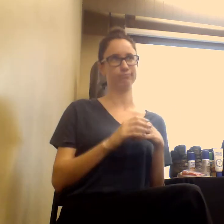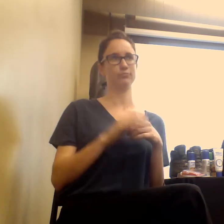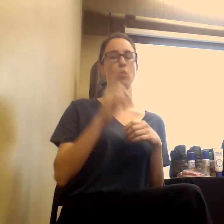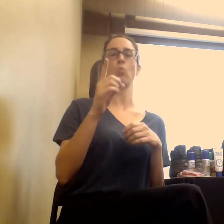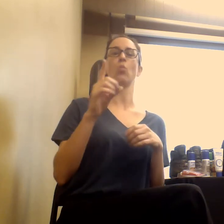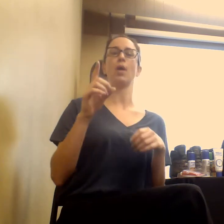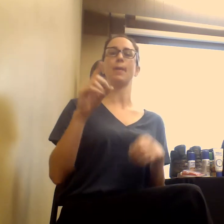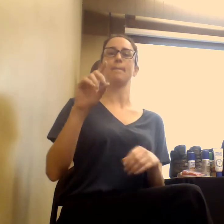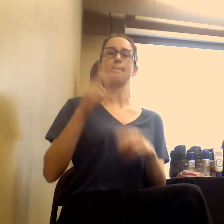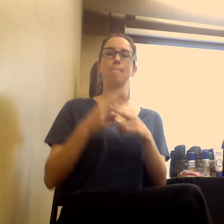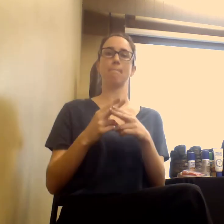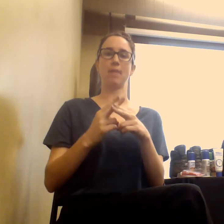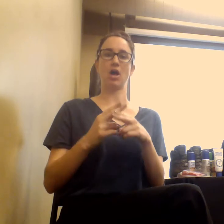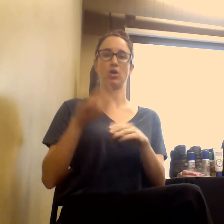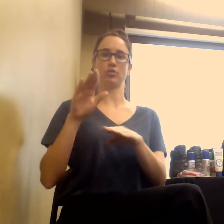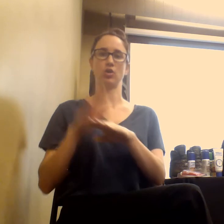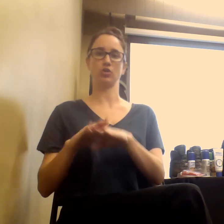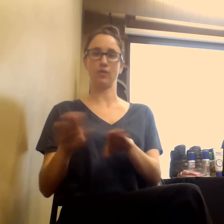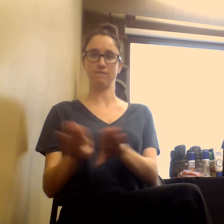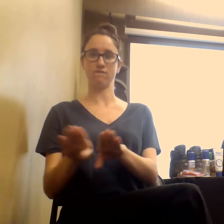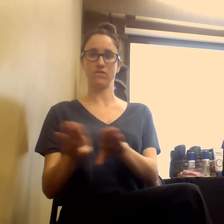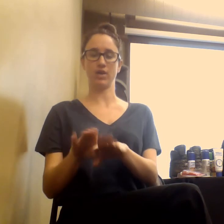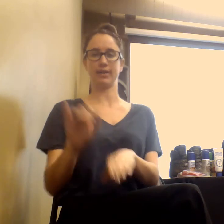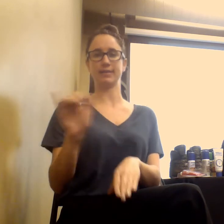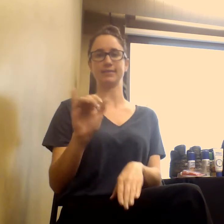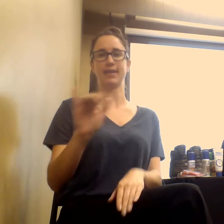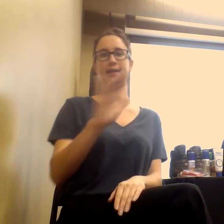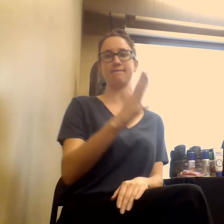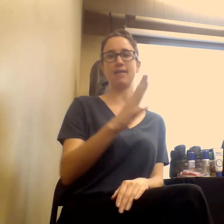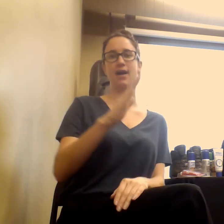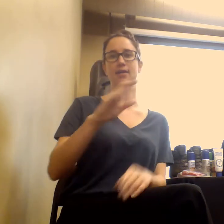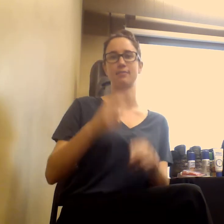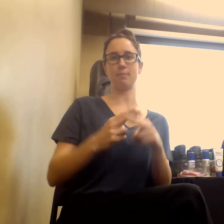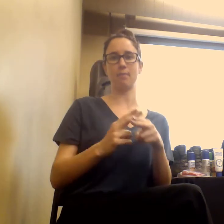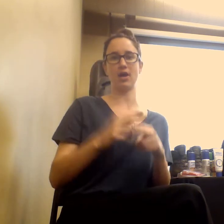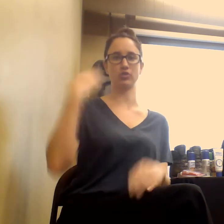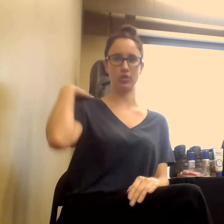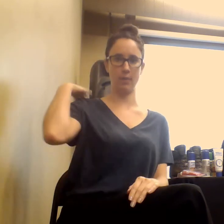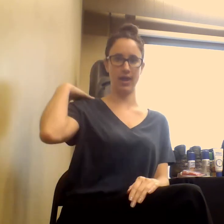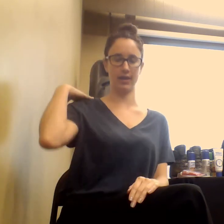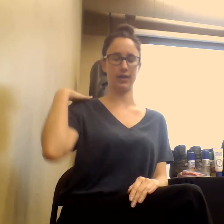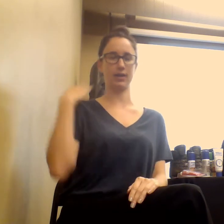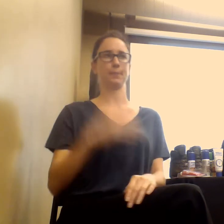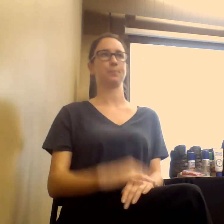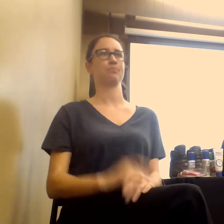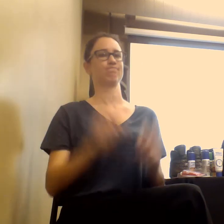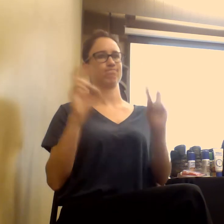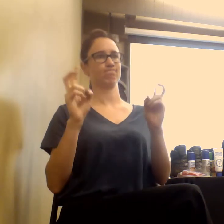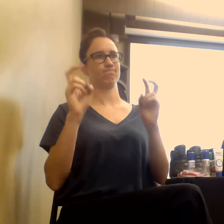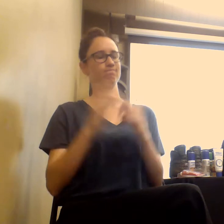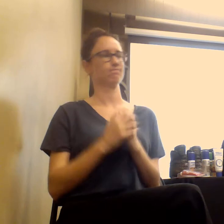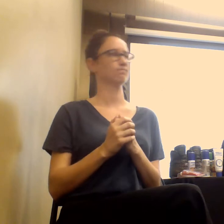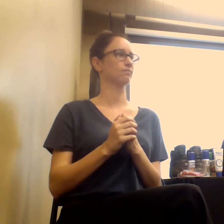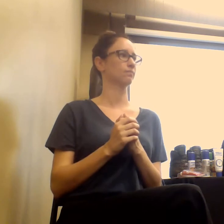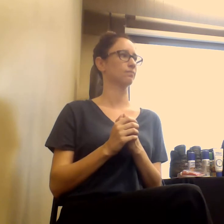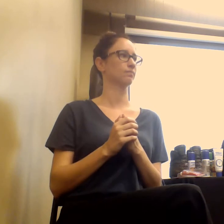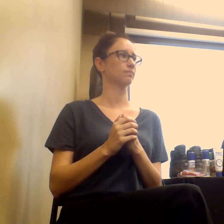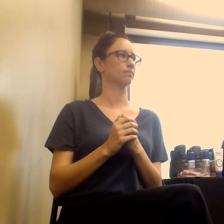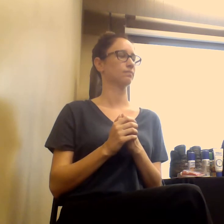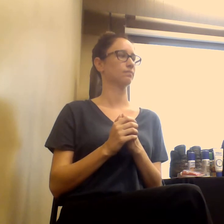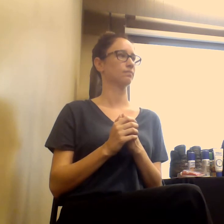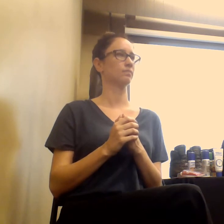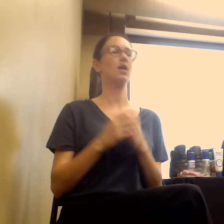back. Yes and no. Like I told you, Katie Spire will tell you mid-sole, mid-shoe, I